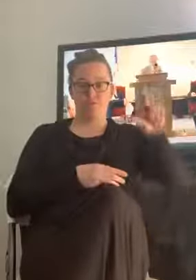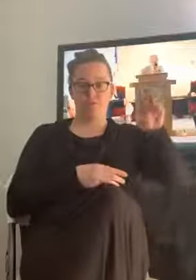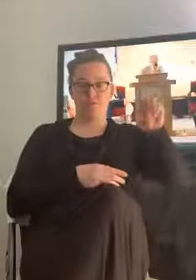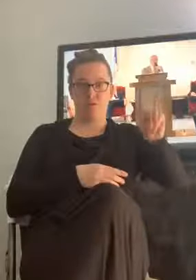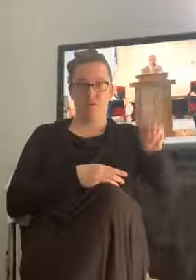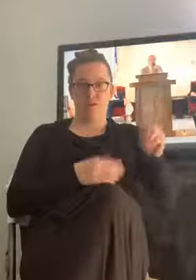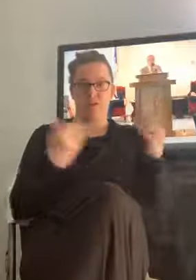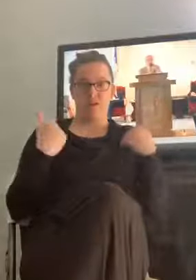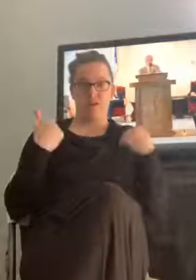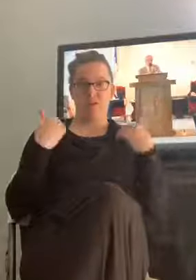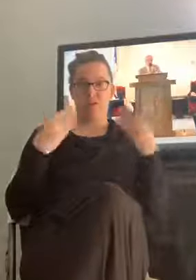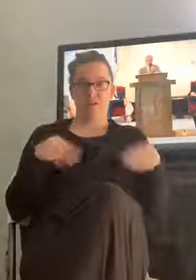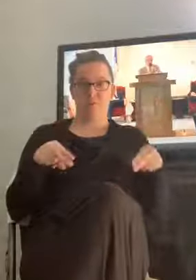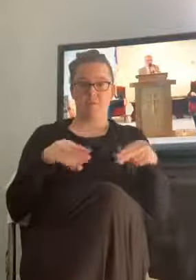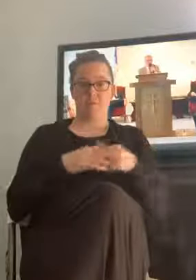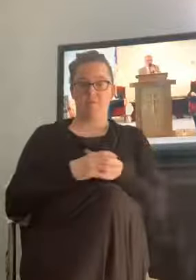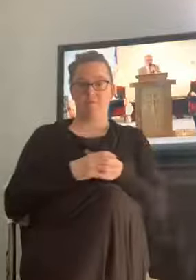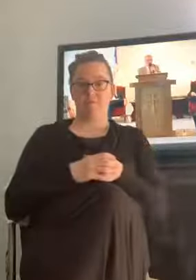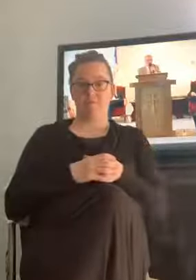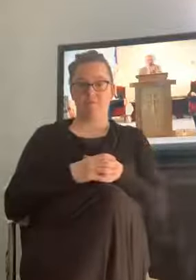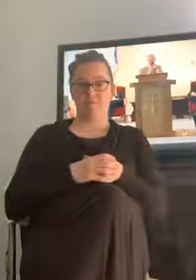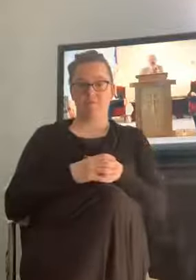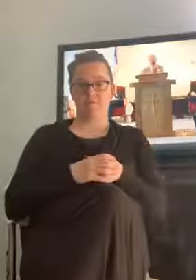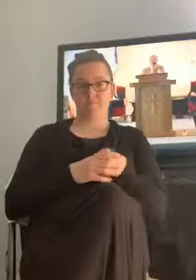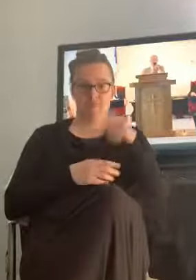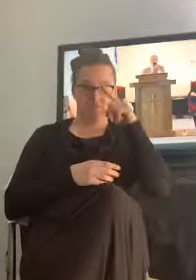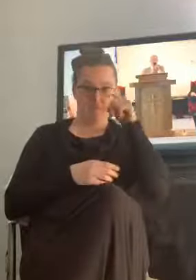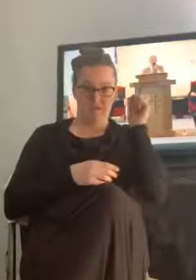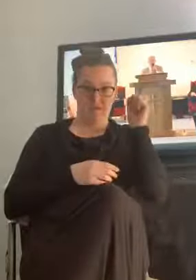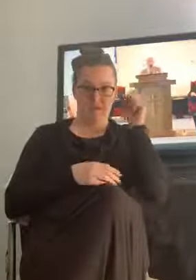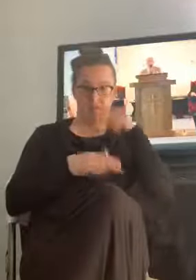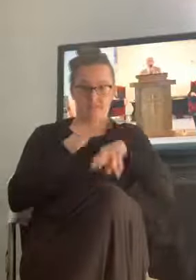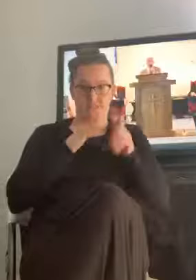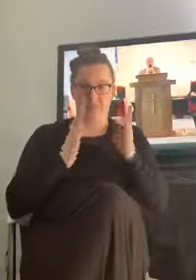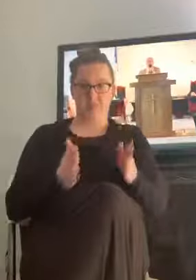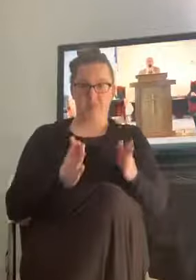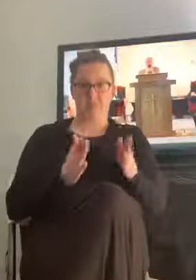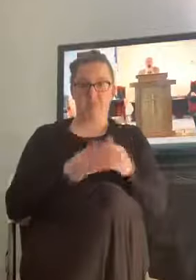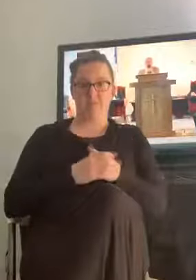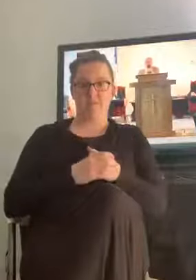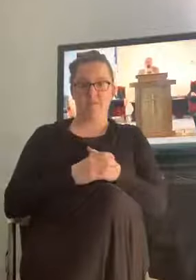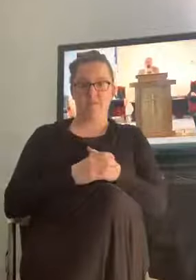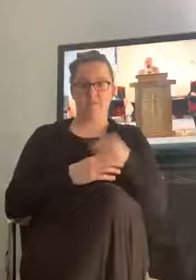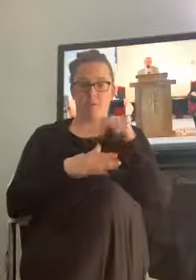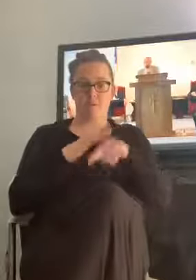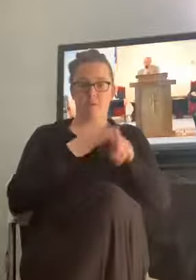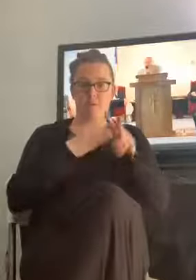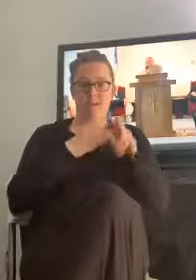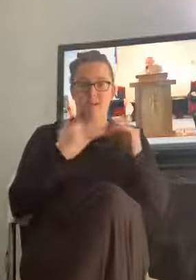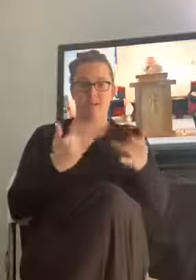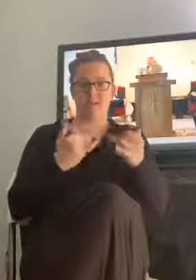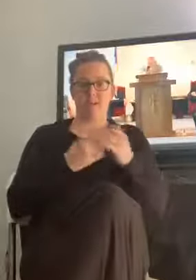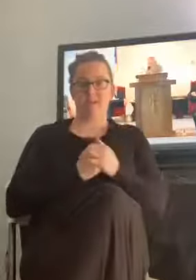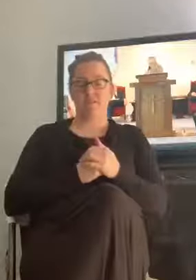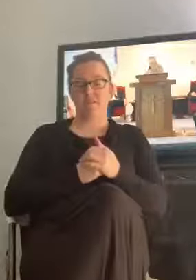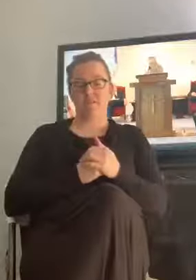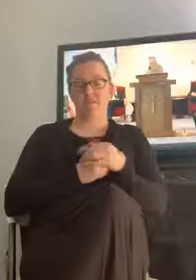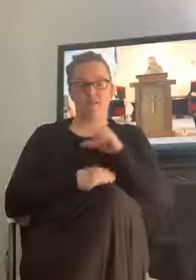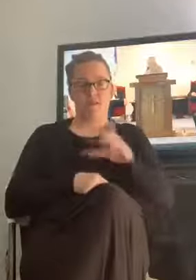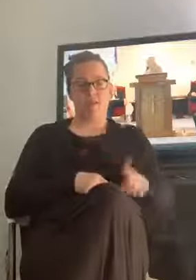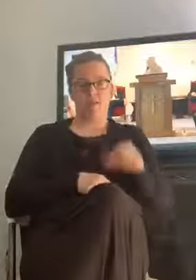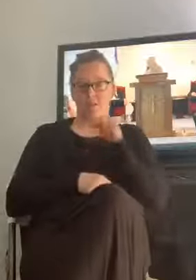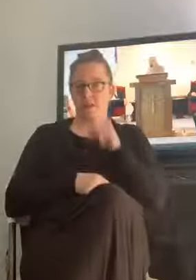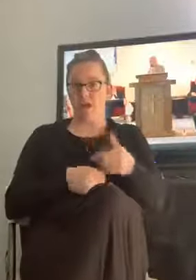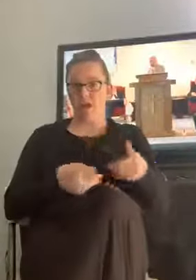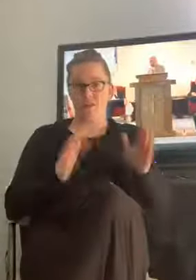Simply because there was a prophet by the name of Zechariah that prophesied this. And the Lord was not going to